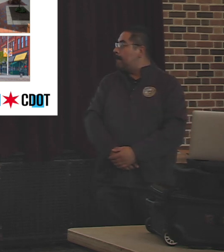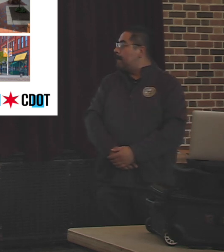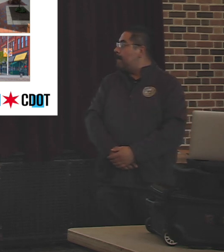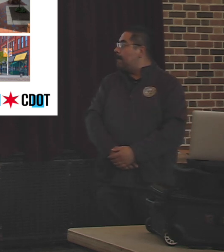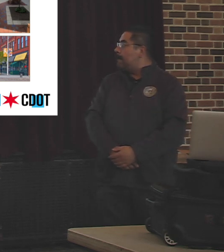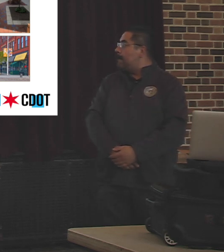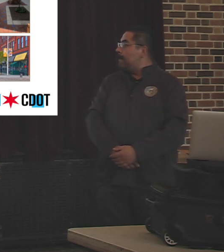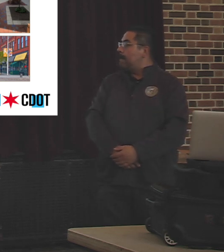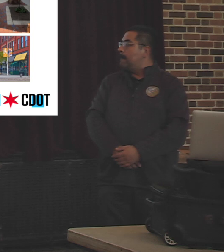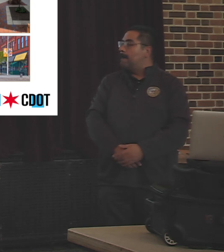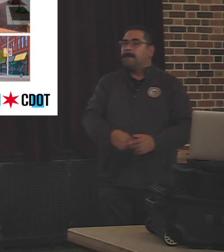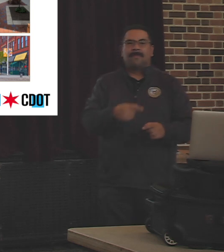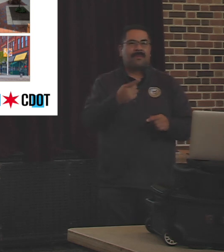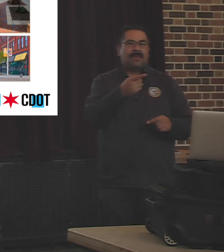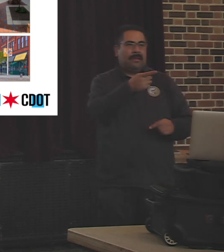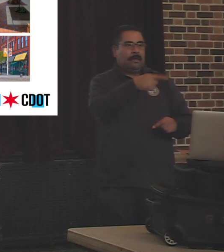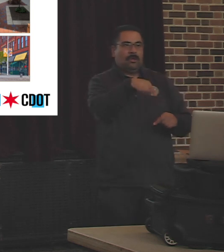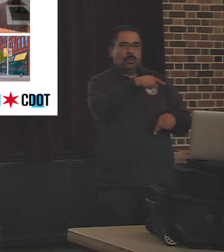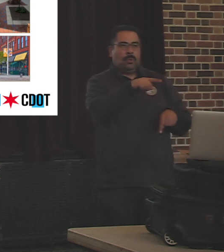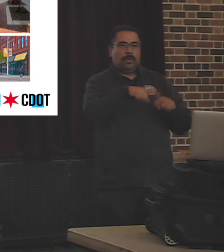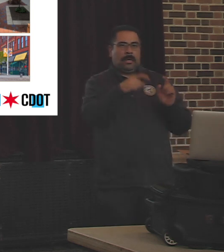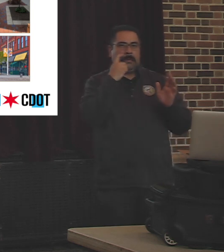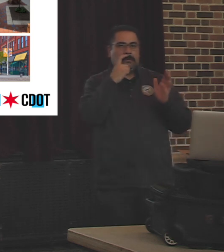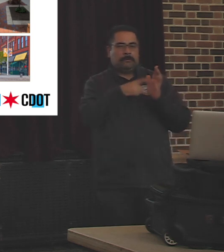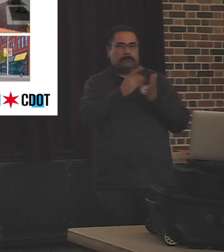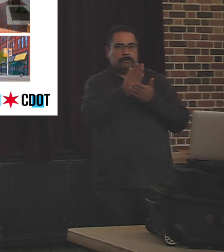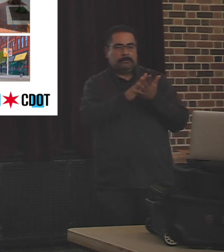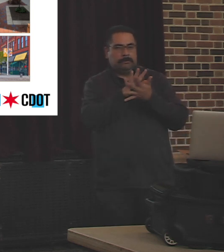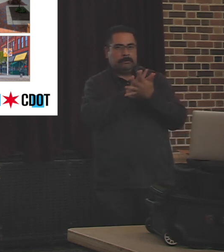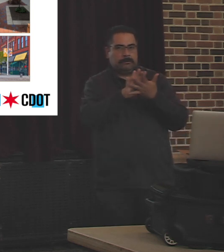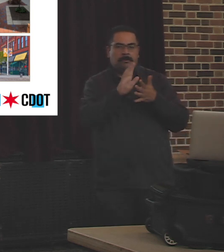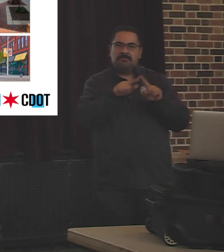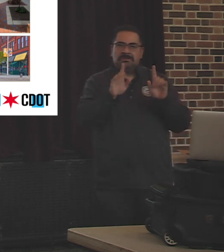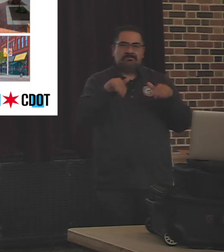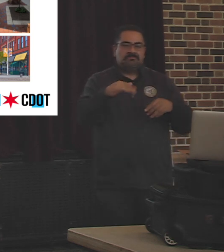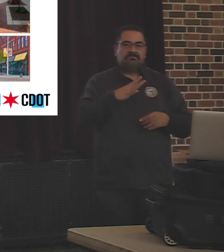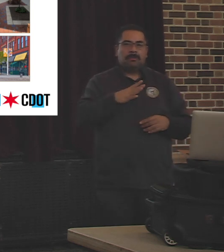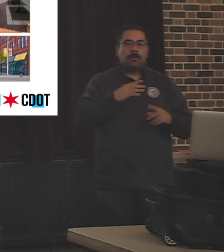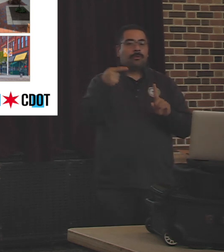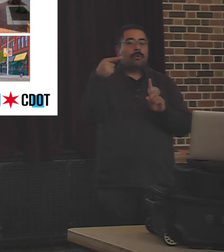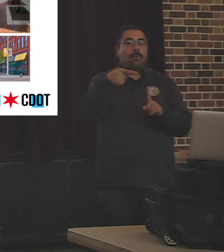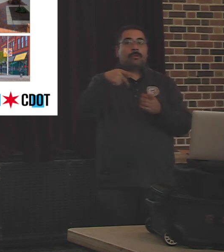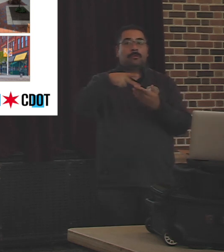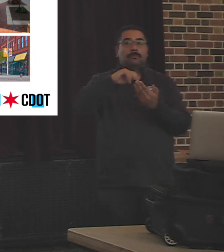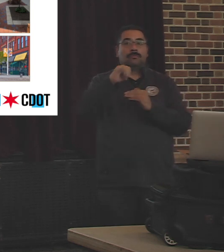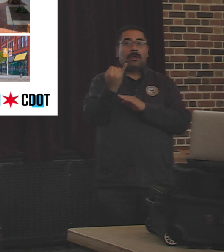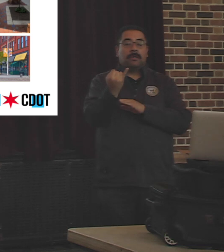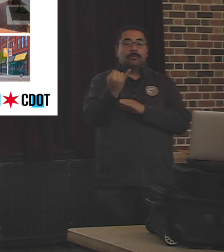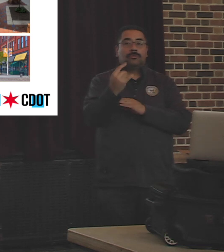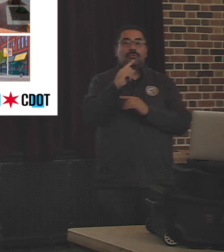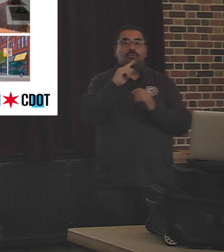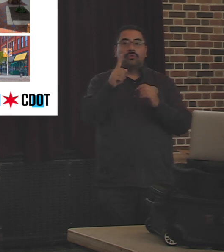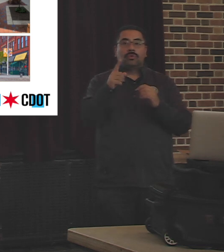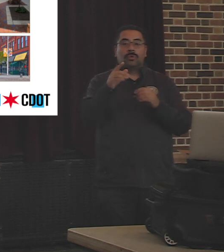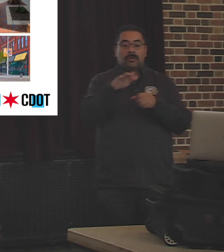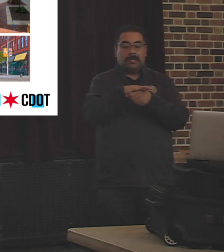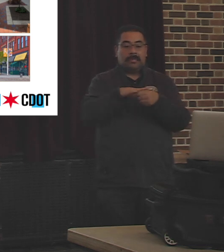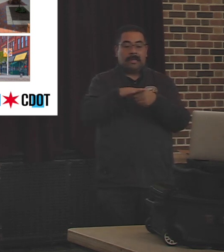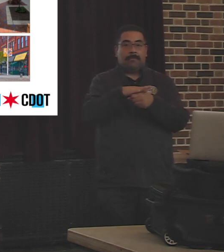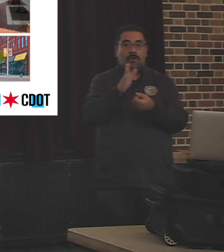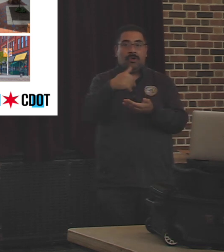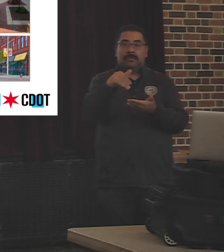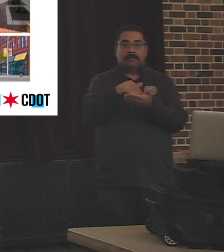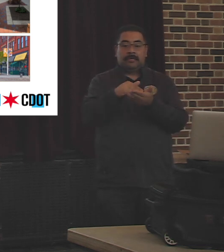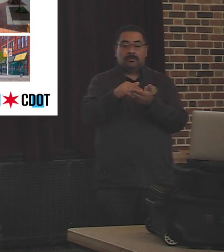You cannot see some of that up there, but that's okay. So the goal of the project is to reactivate neighborhood